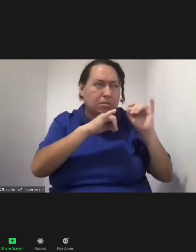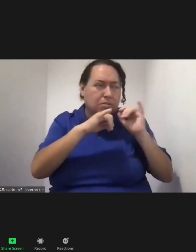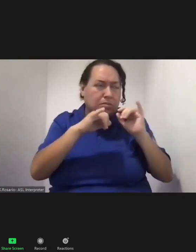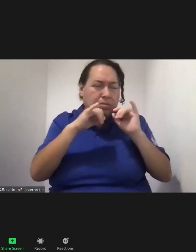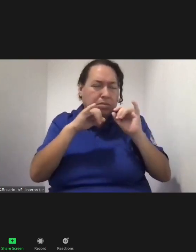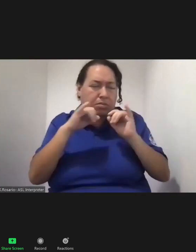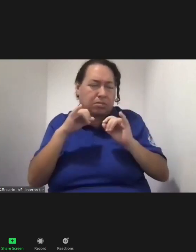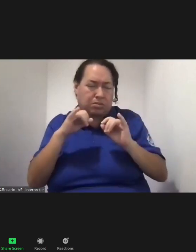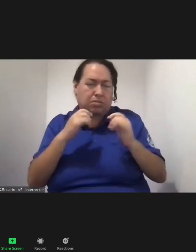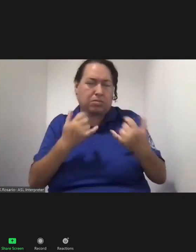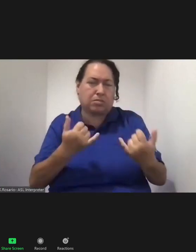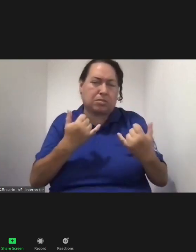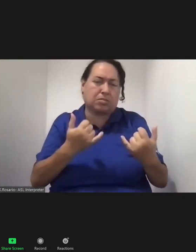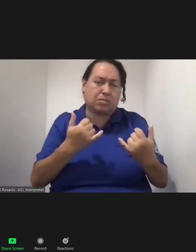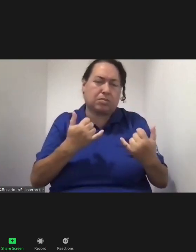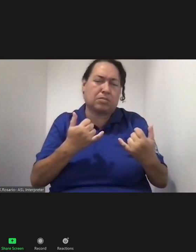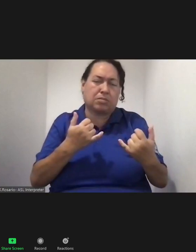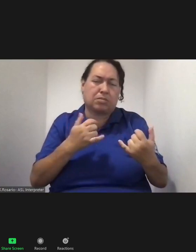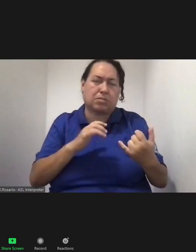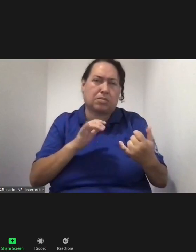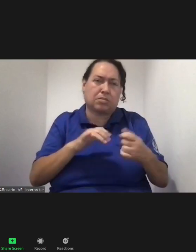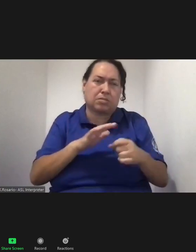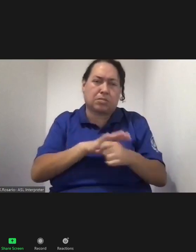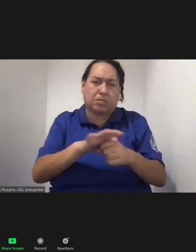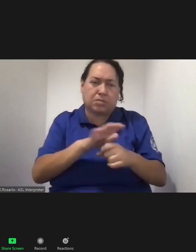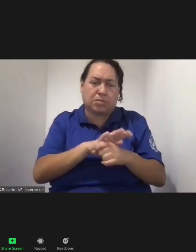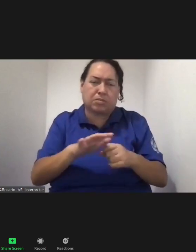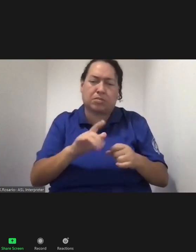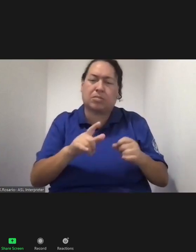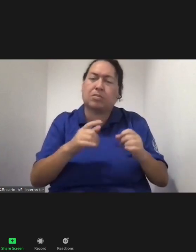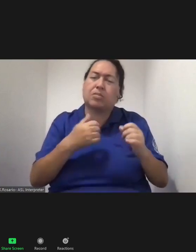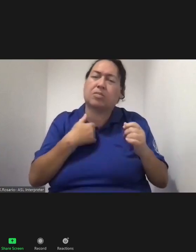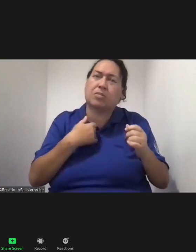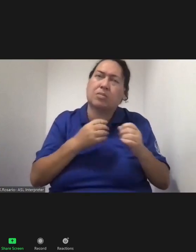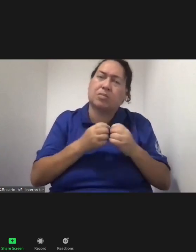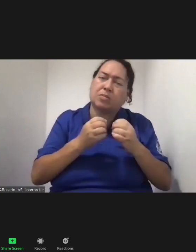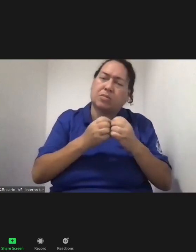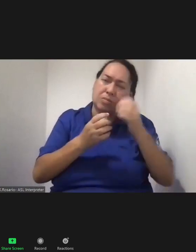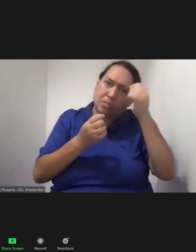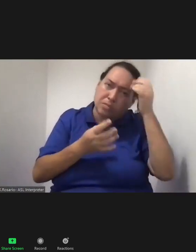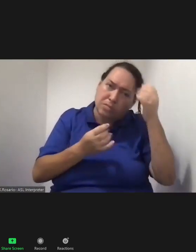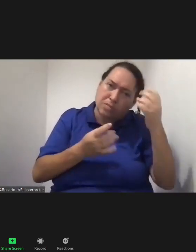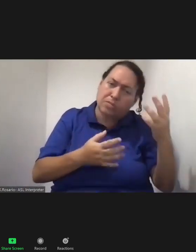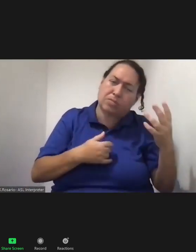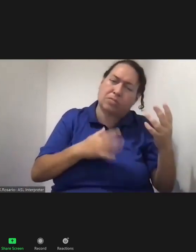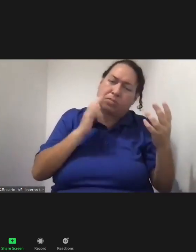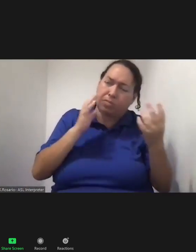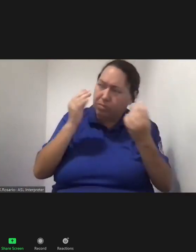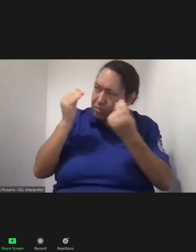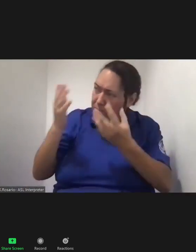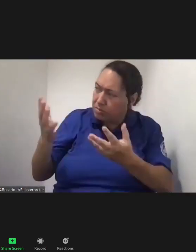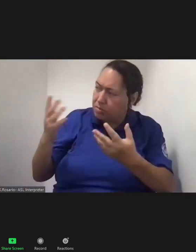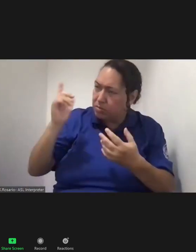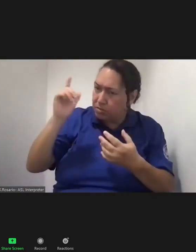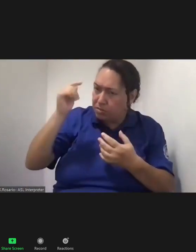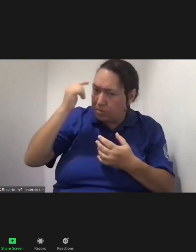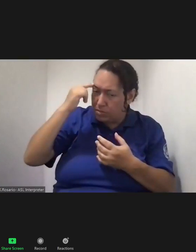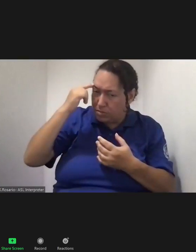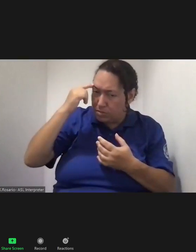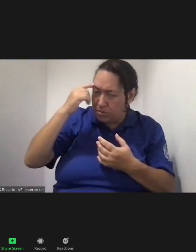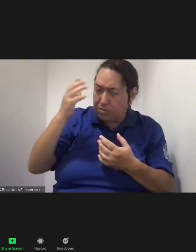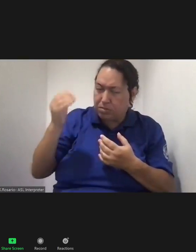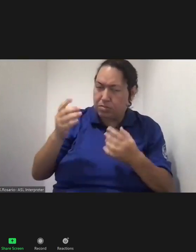also suffice. And if there's more information, we will share it with the governor and the director, and